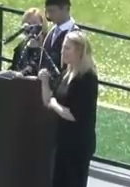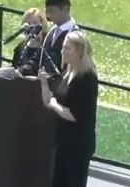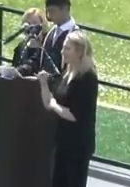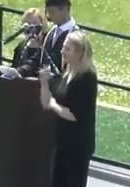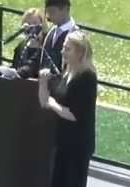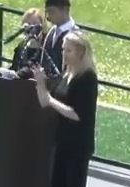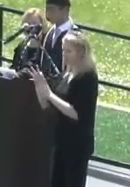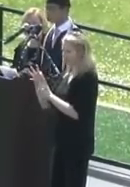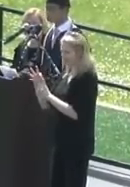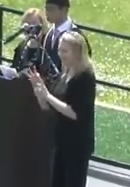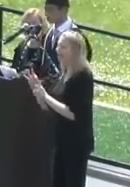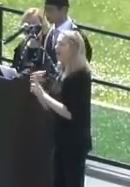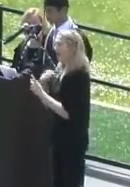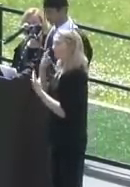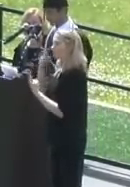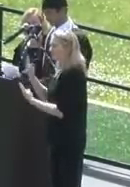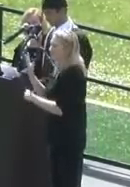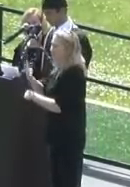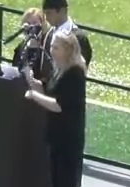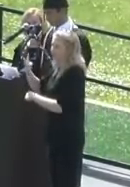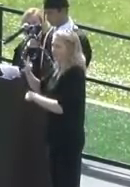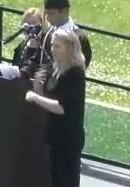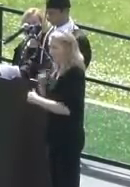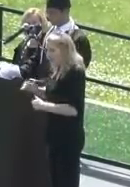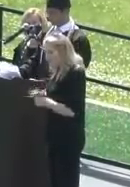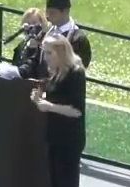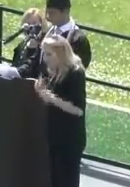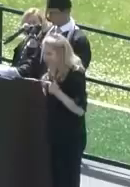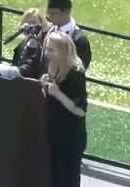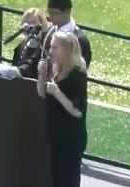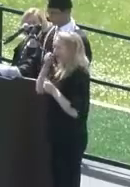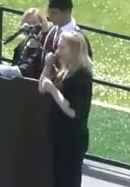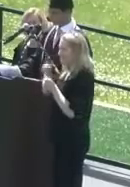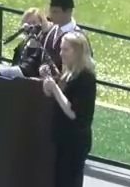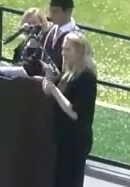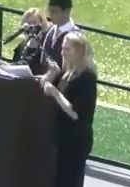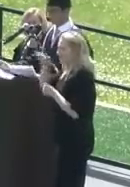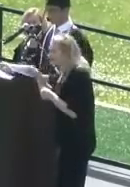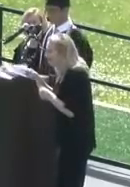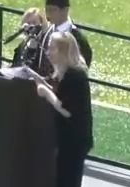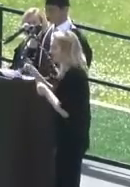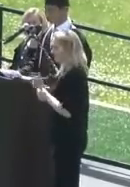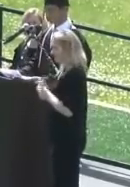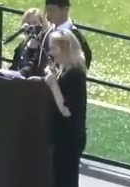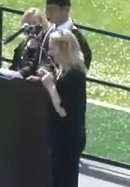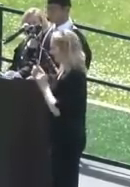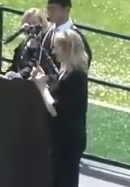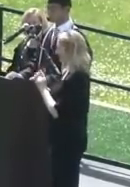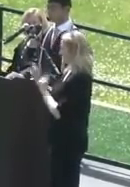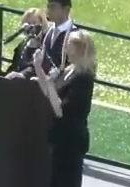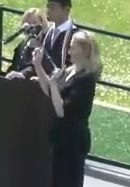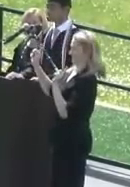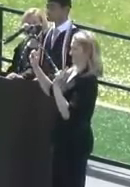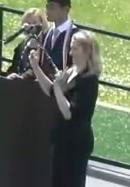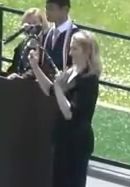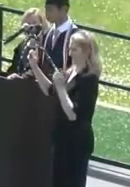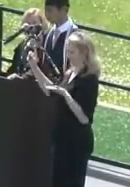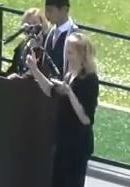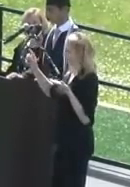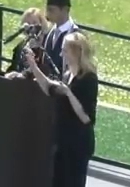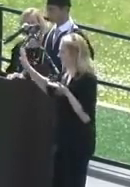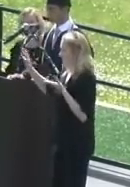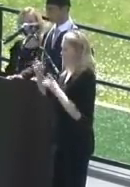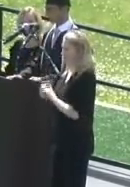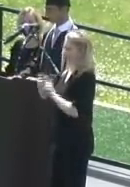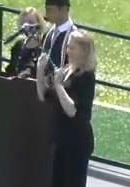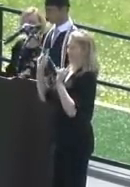visited them about 4 times in my life. I remember from my visits that life there is a stark contrast to the one I was privileged to live here